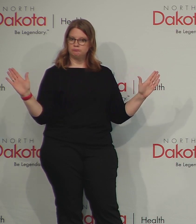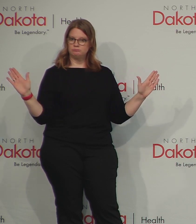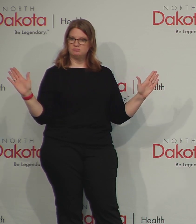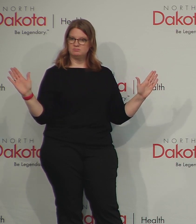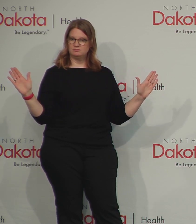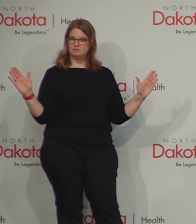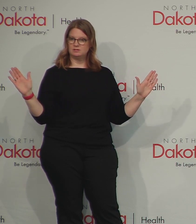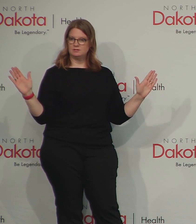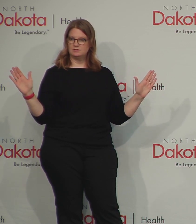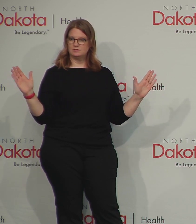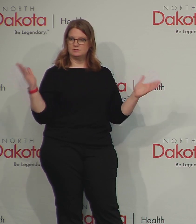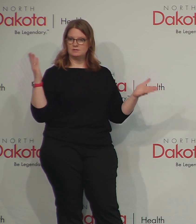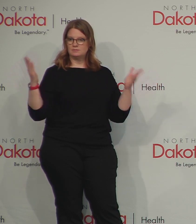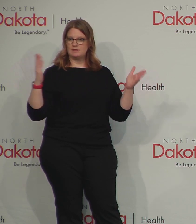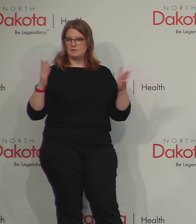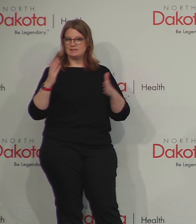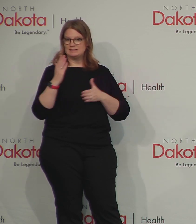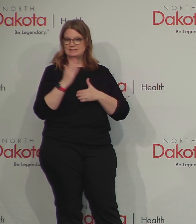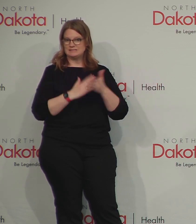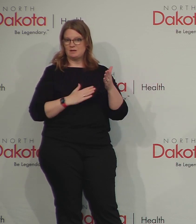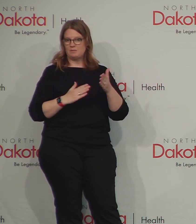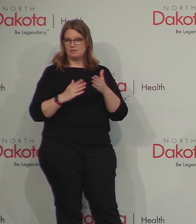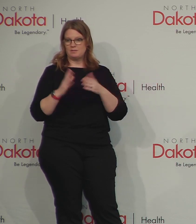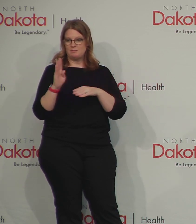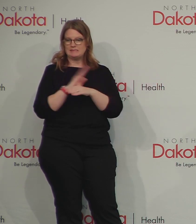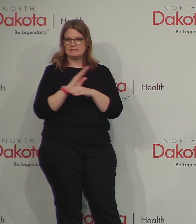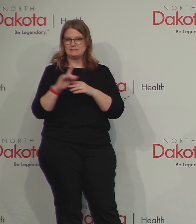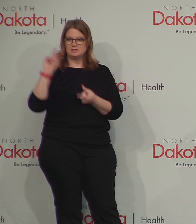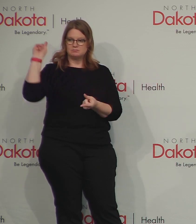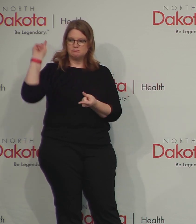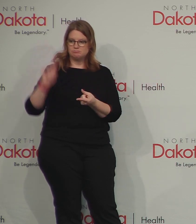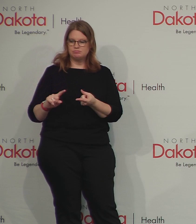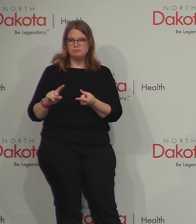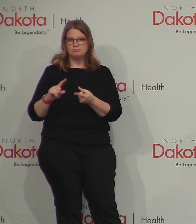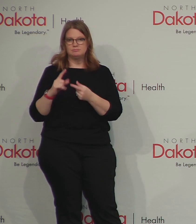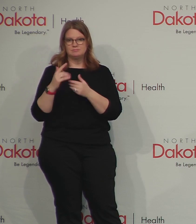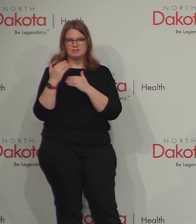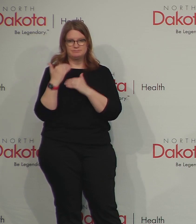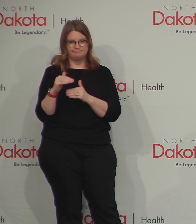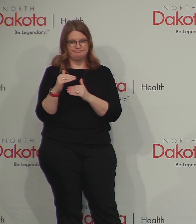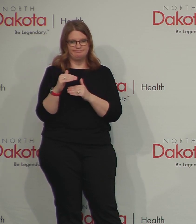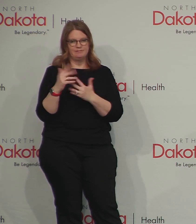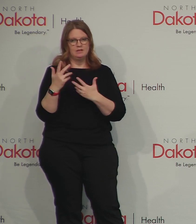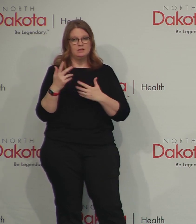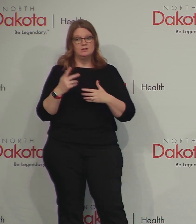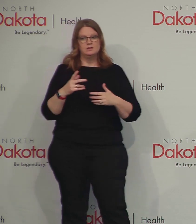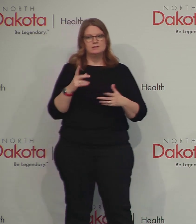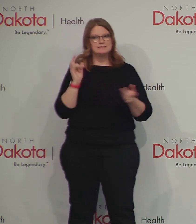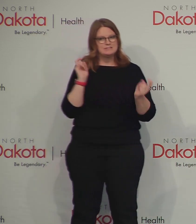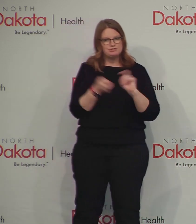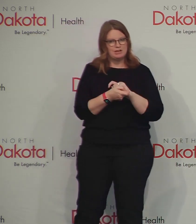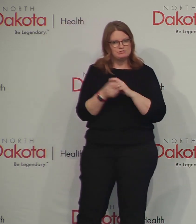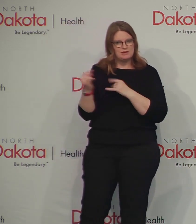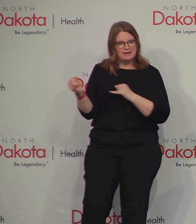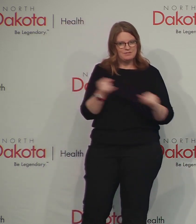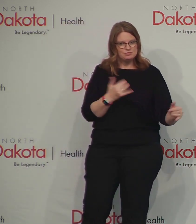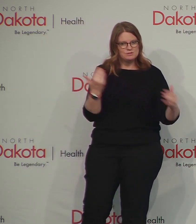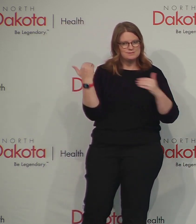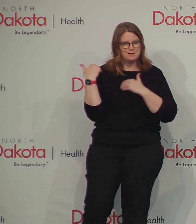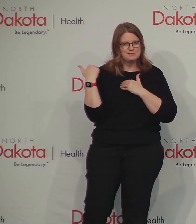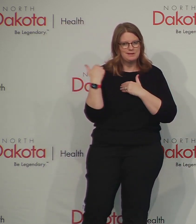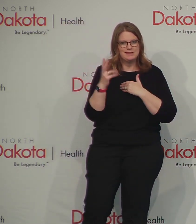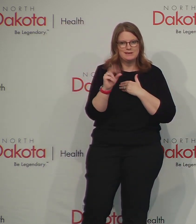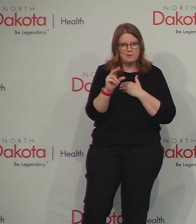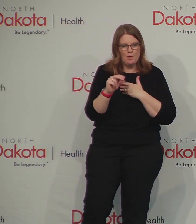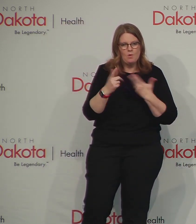some of the mitigation strategies on businesses. It doesn't change everybody's individual responsibility, but those things things all